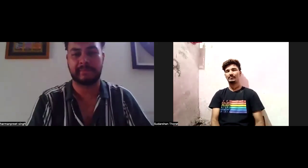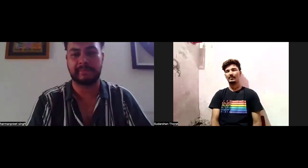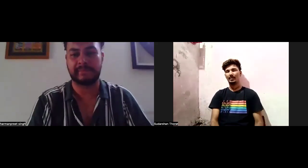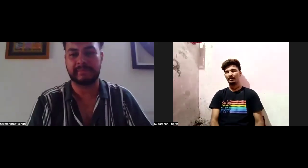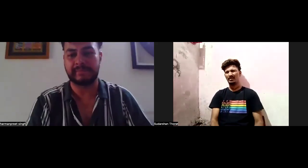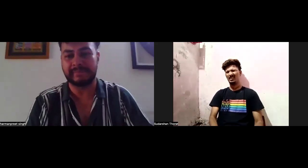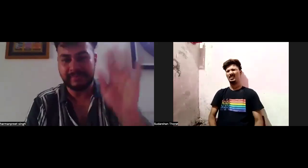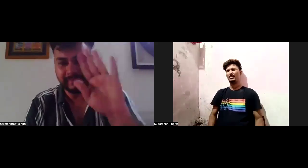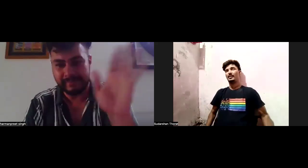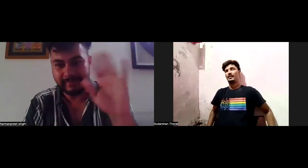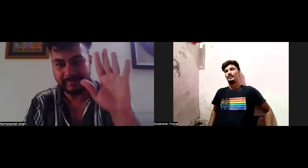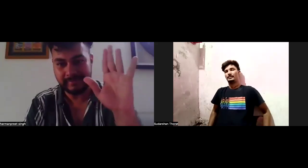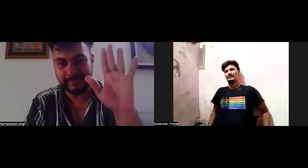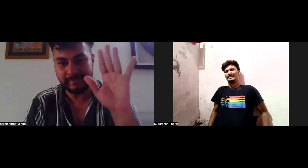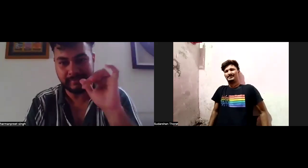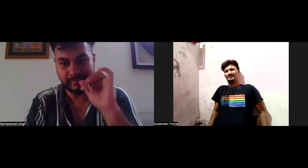What to do?